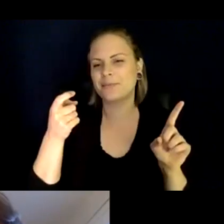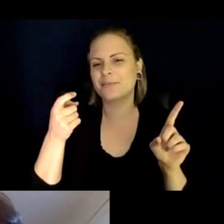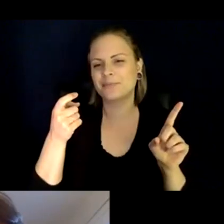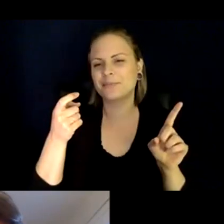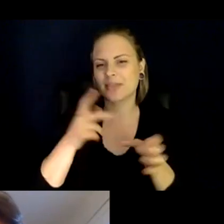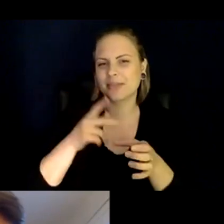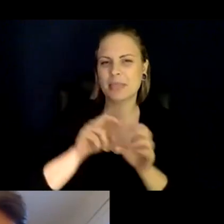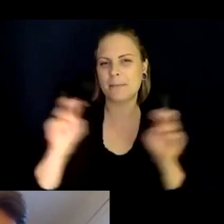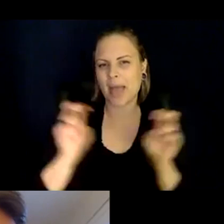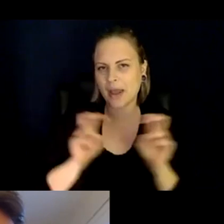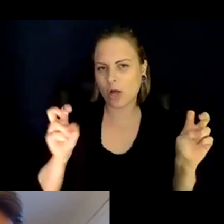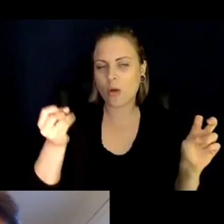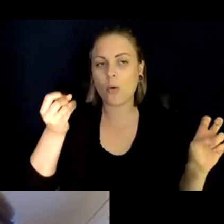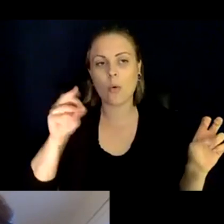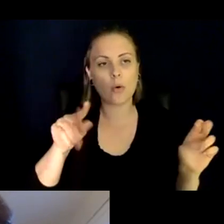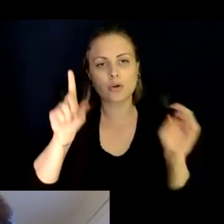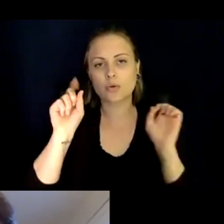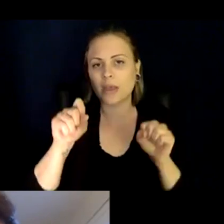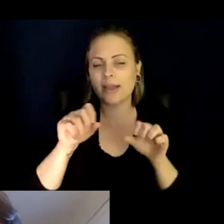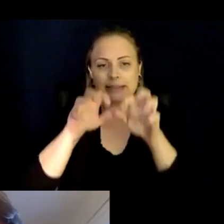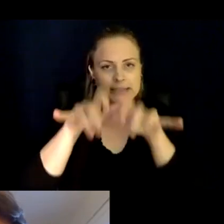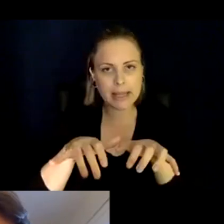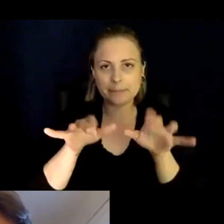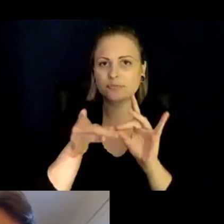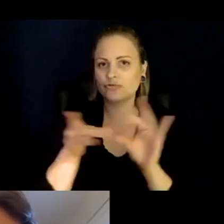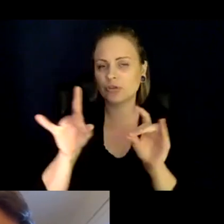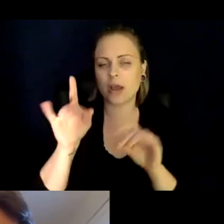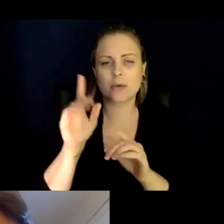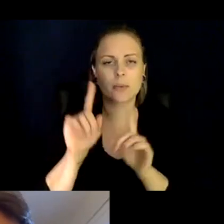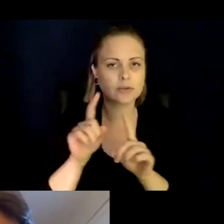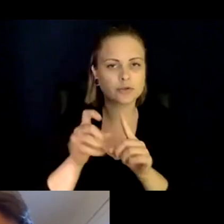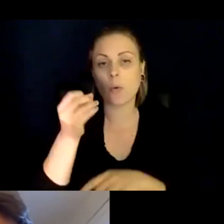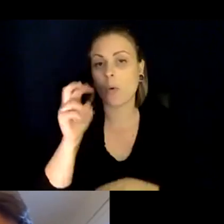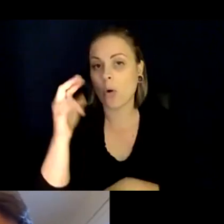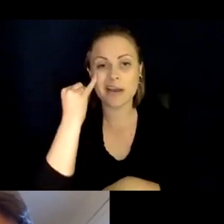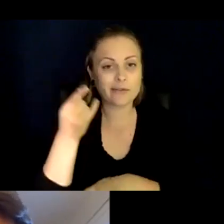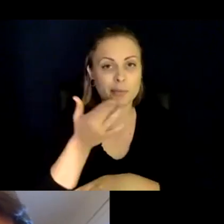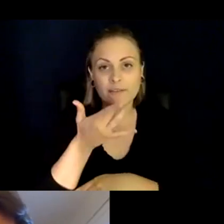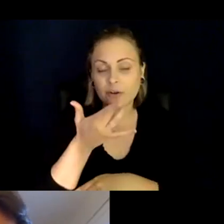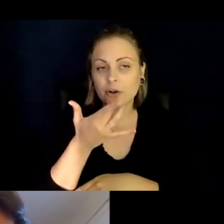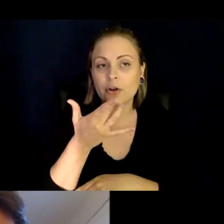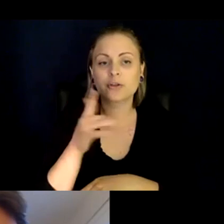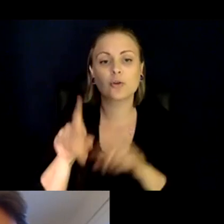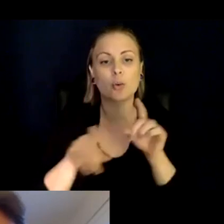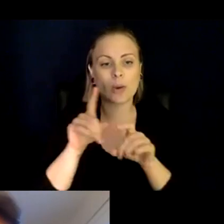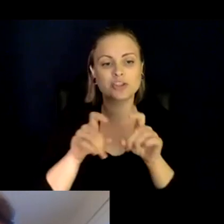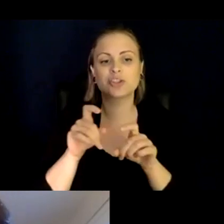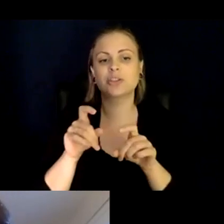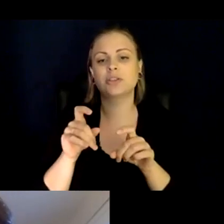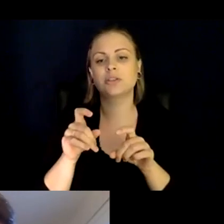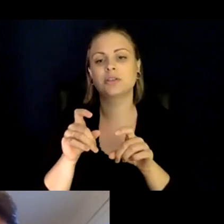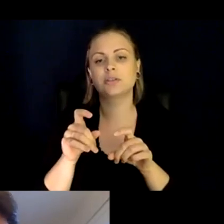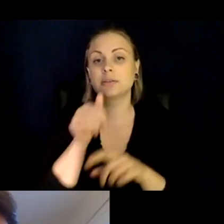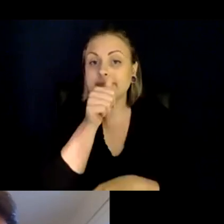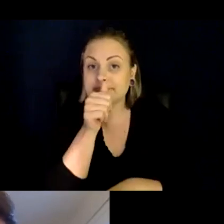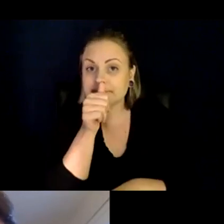participants panel, or you can put your question into the chat. Or if you like, if you'd prefer that your question be anonymous,